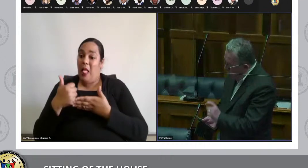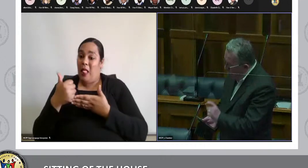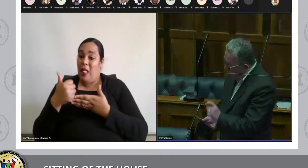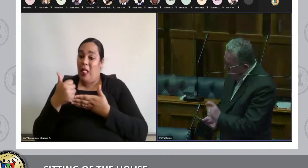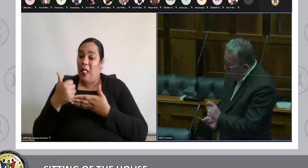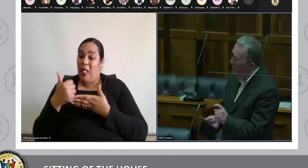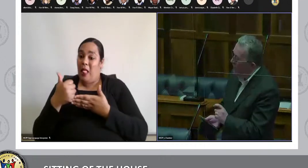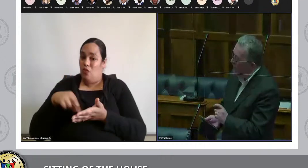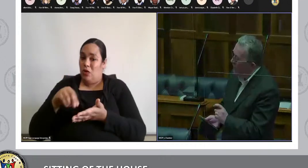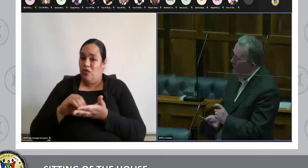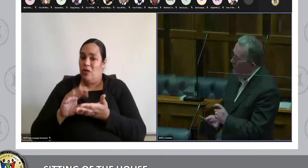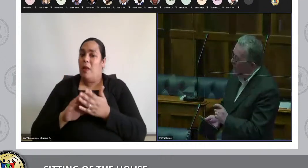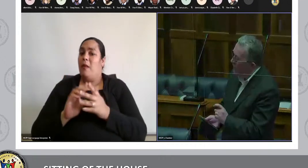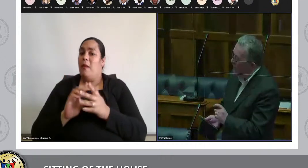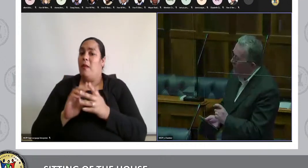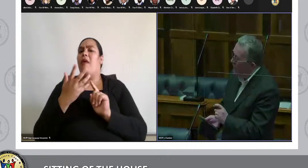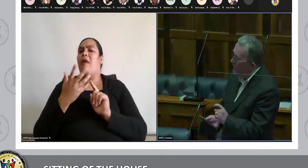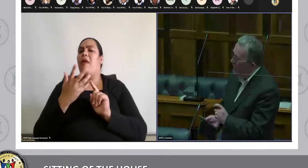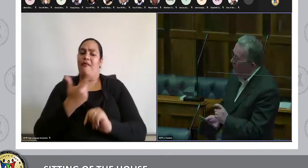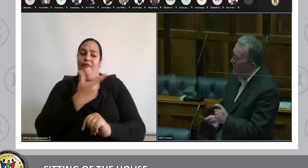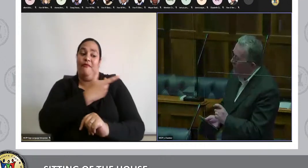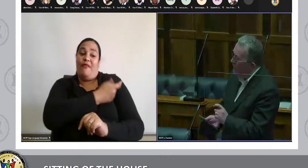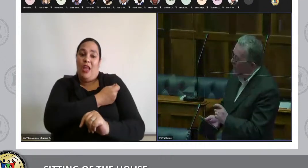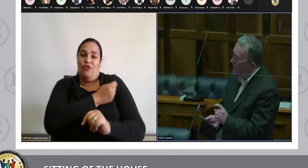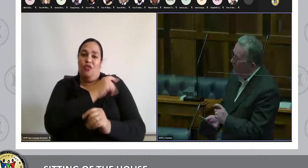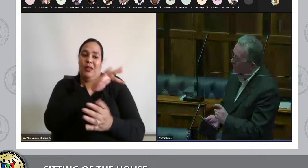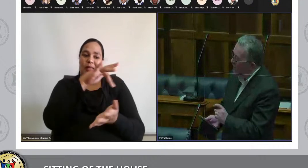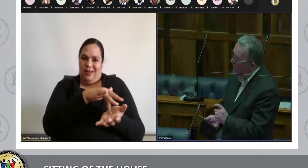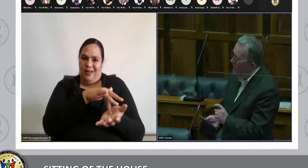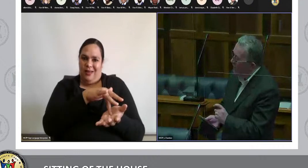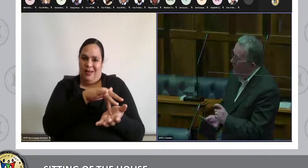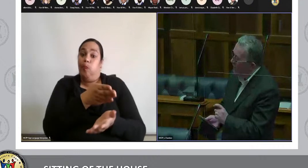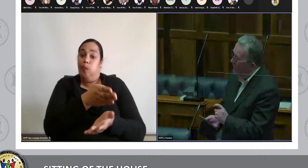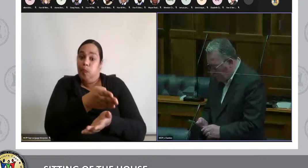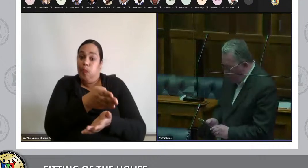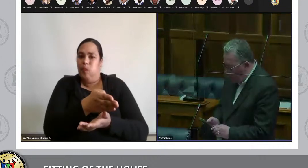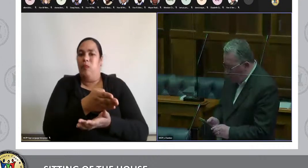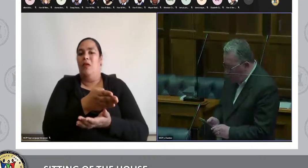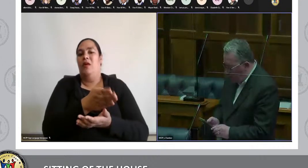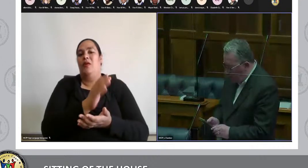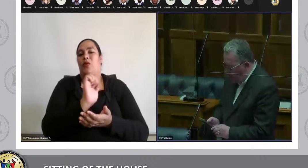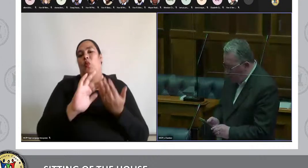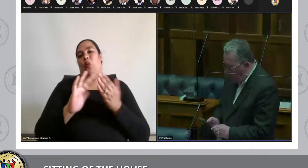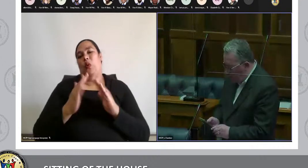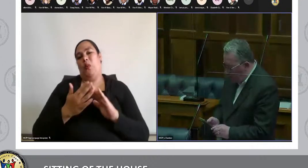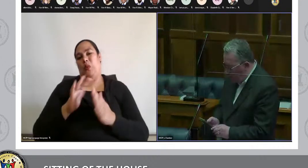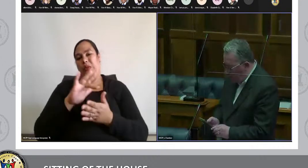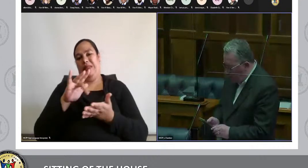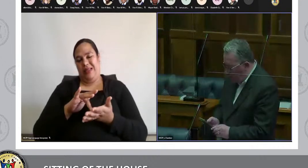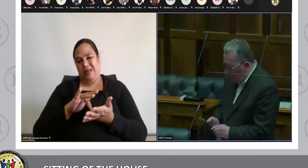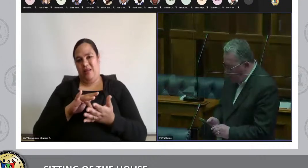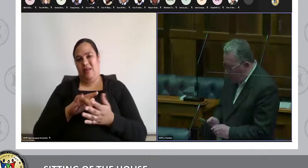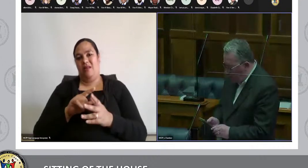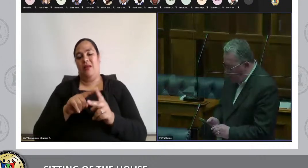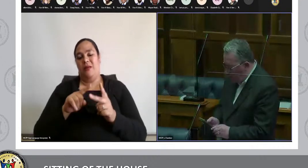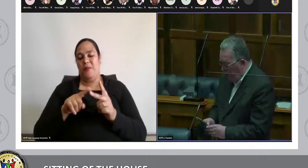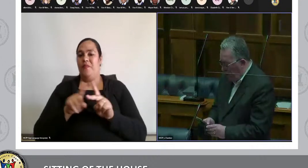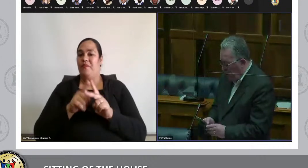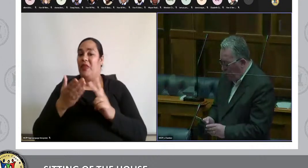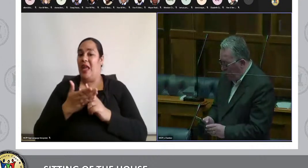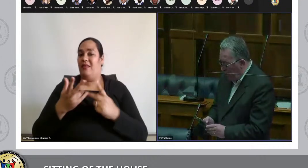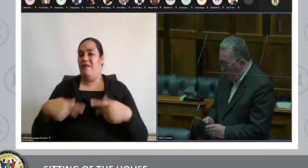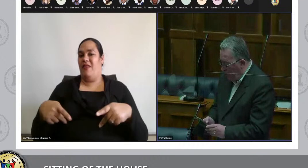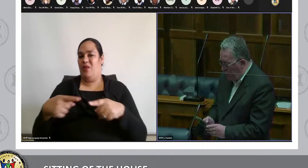to actually have the vaccination sites in community centers and accessible